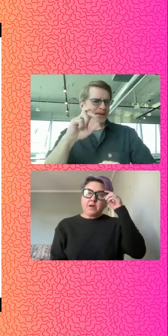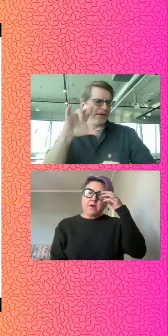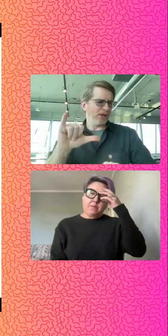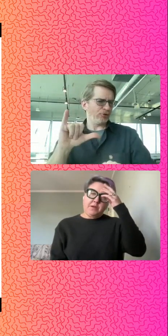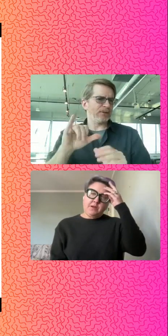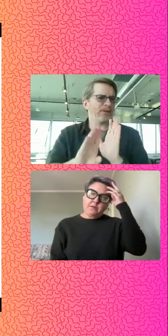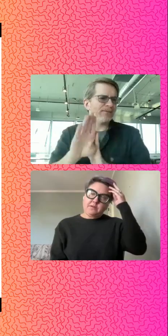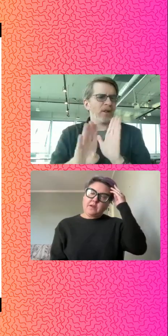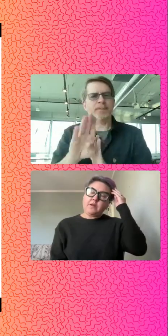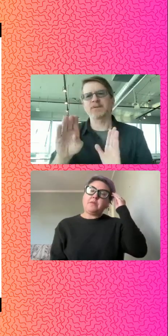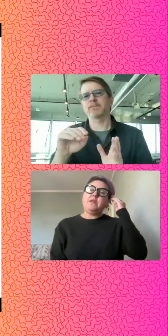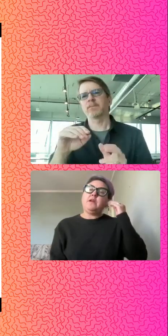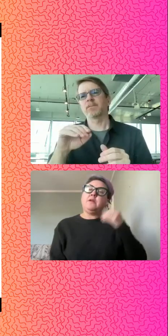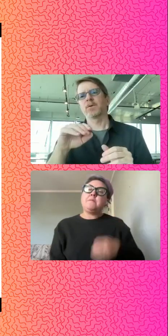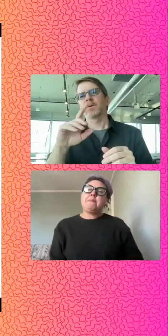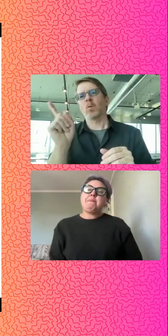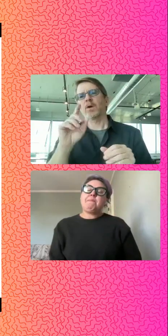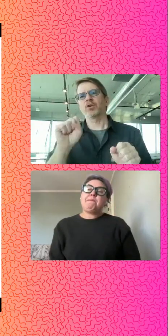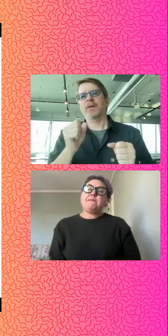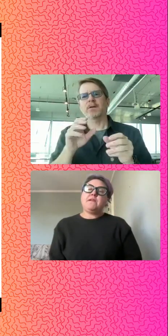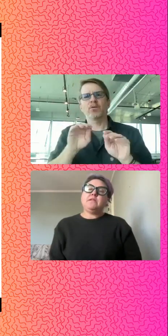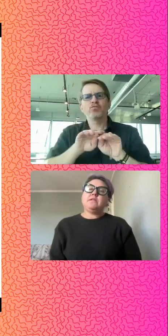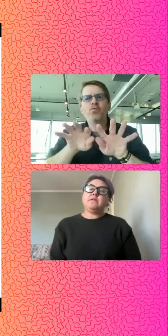time, being able to set up the